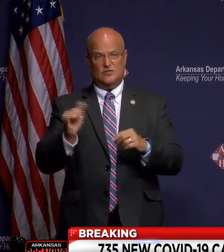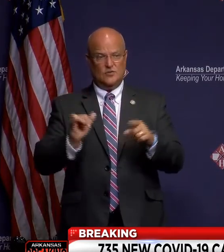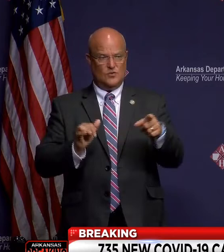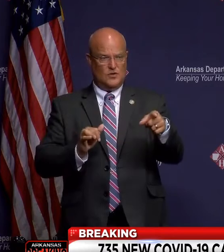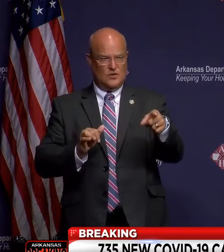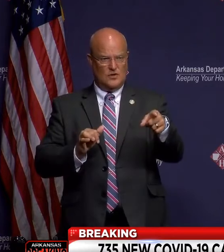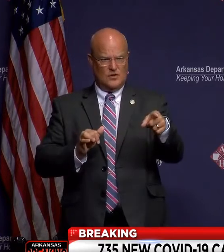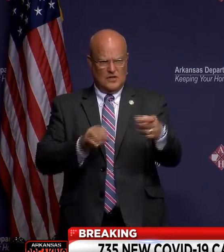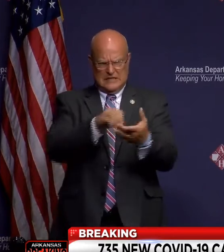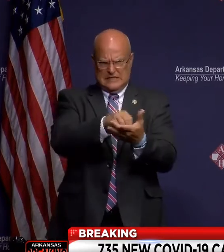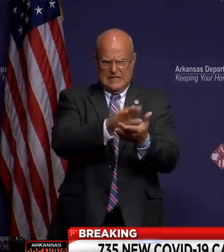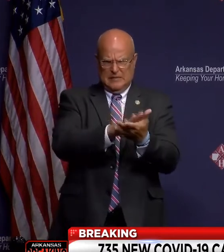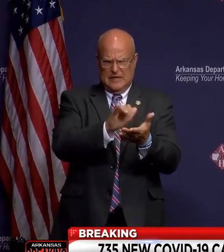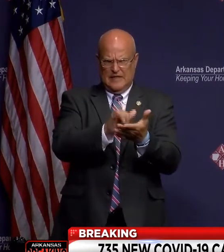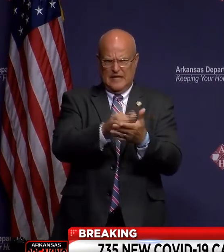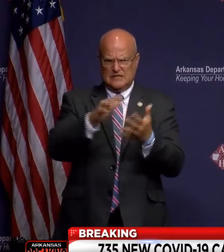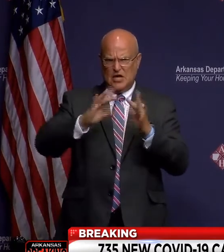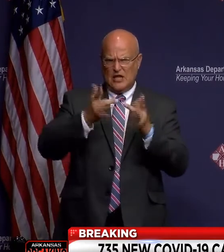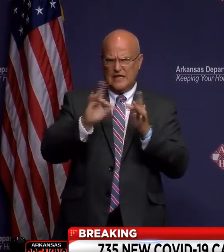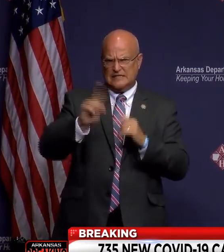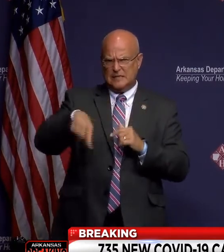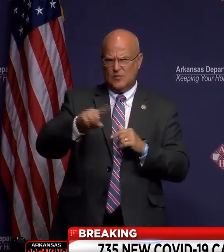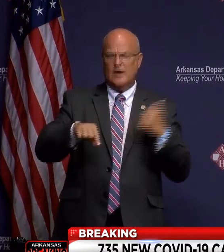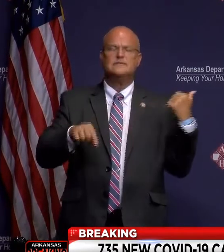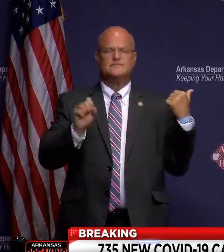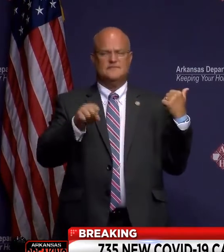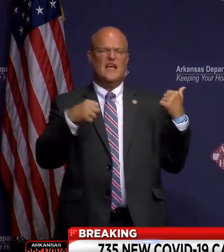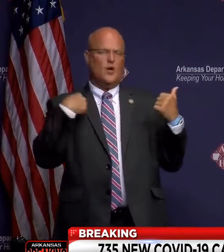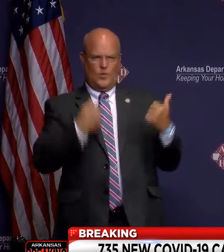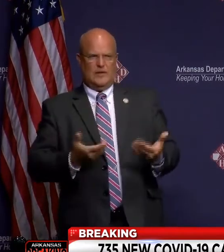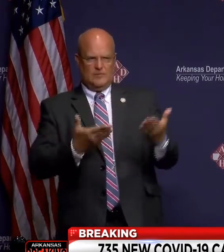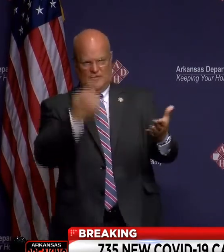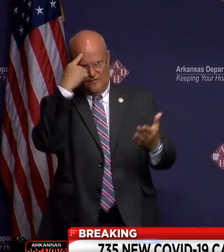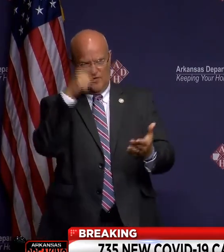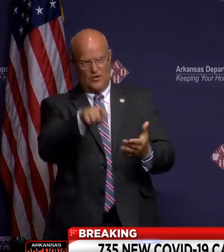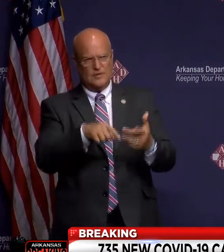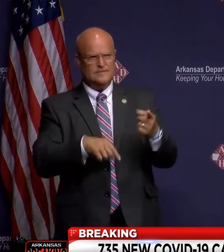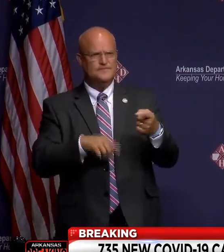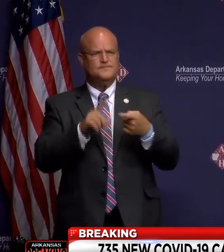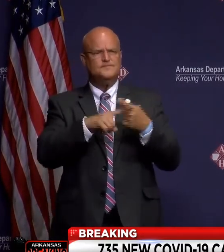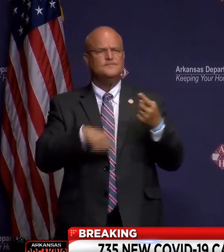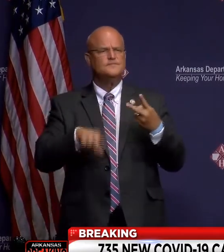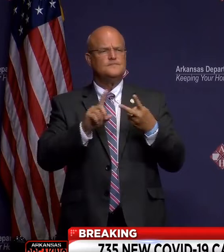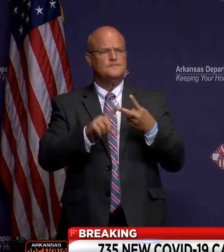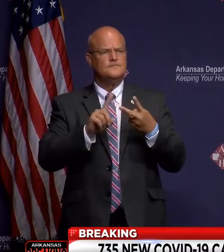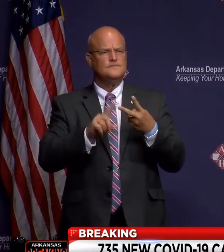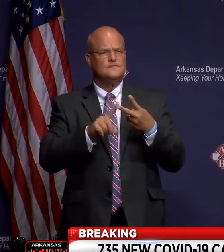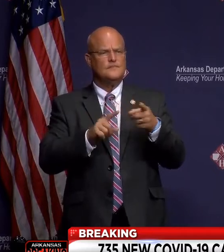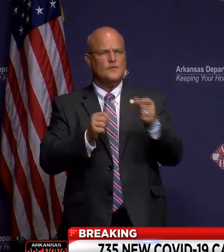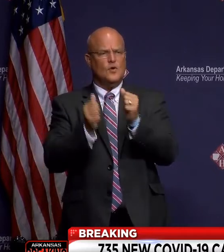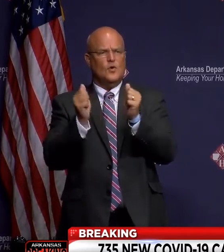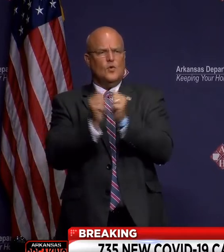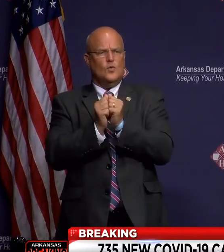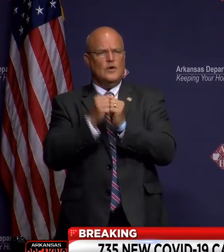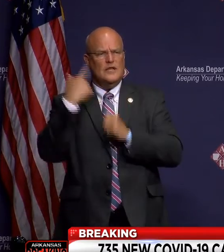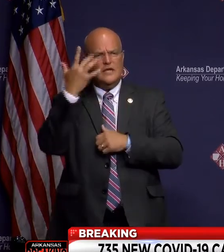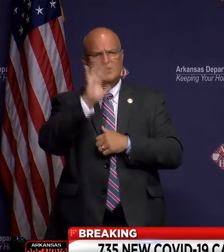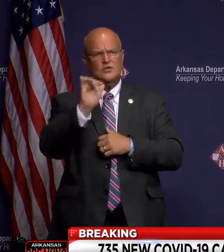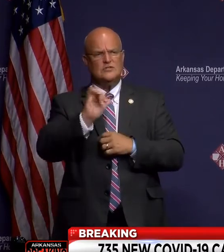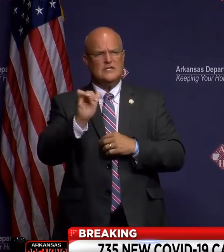that a document that's online somewhere? Yes, we can get it for you. Okay. And so with it looks